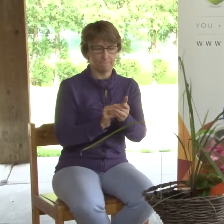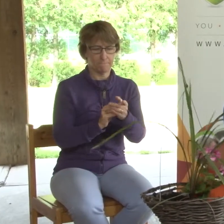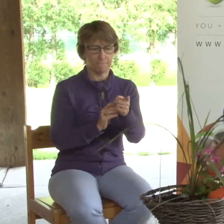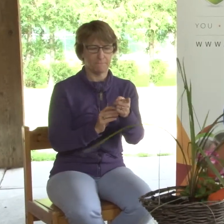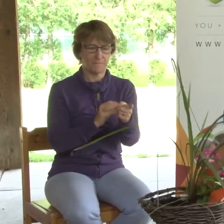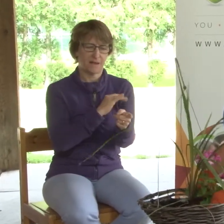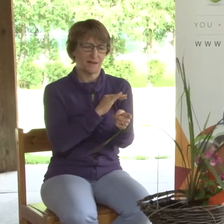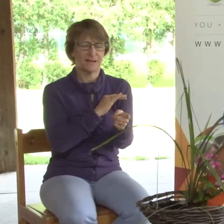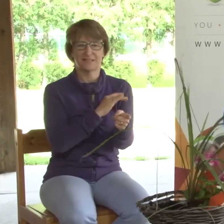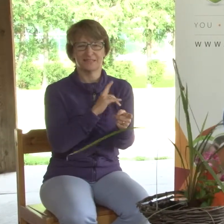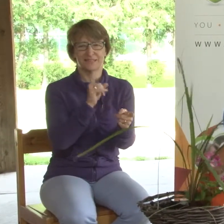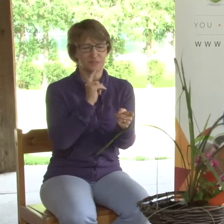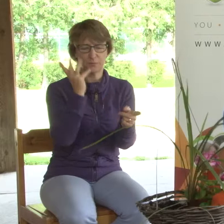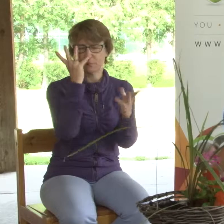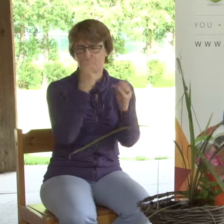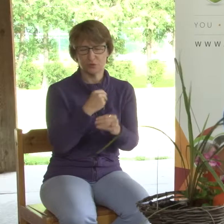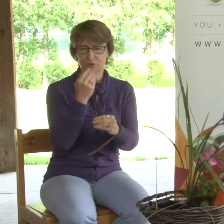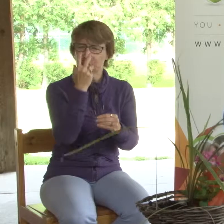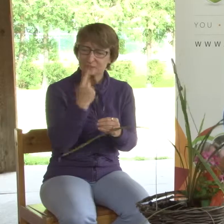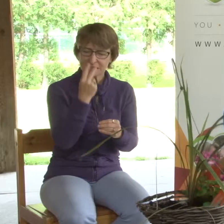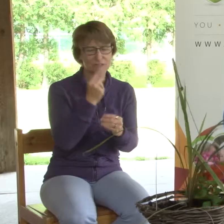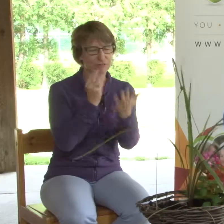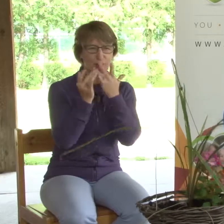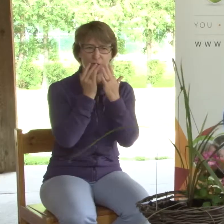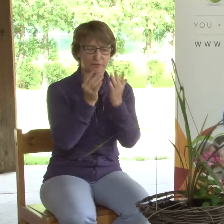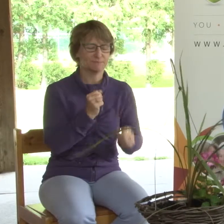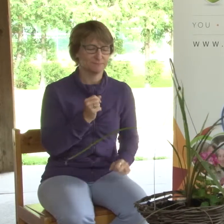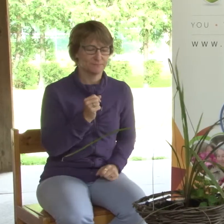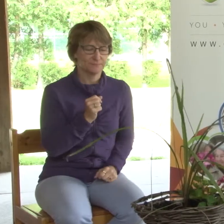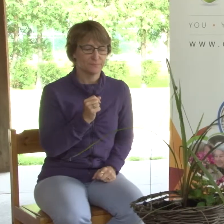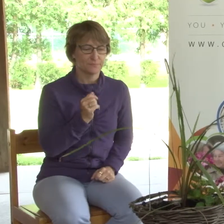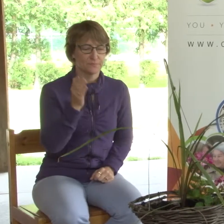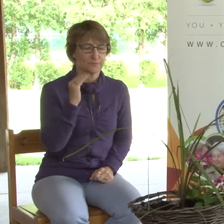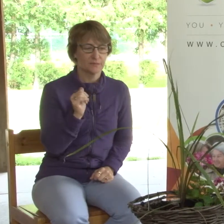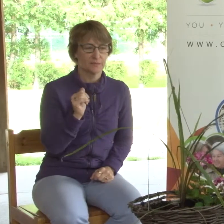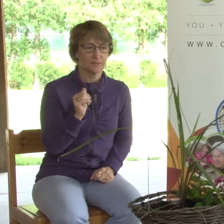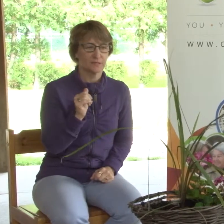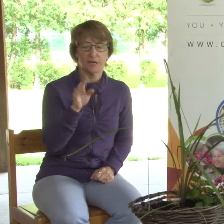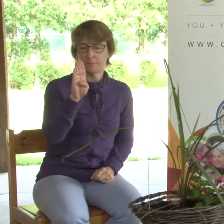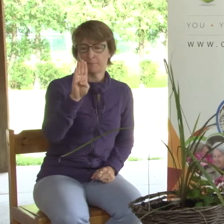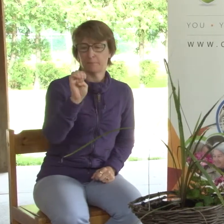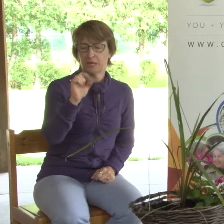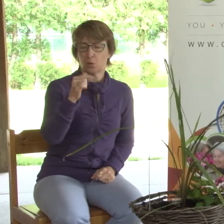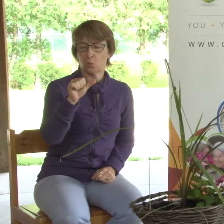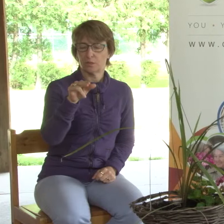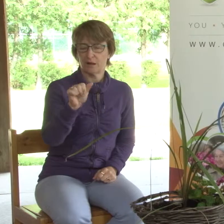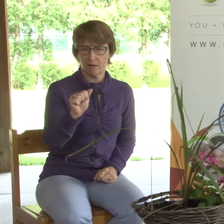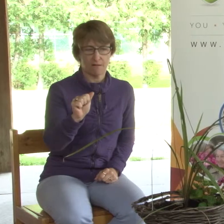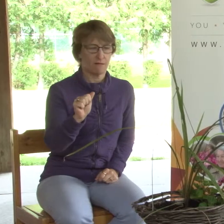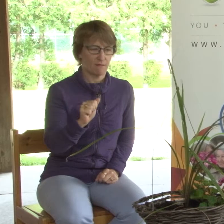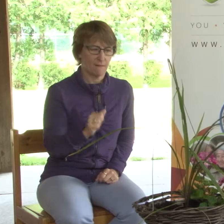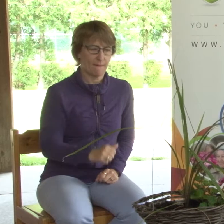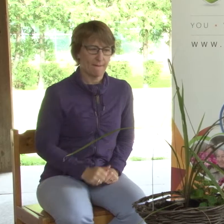raspberry swizzle, because I think it's got such delicious color. And I'm going to put in some begonias.